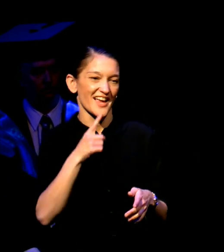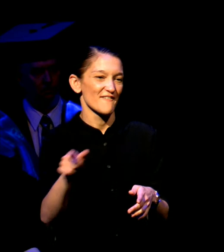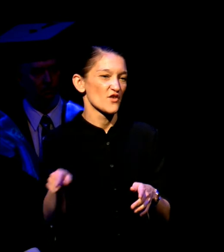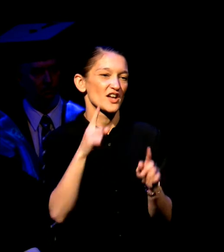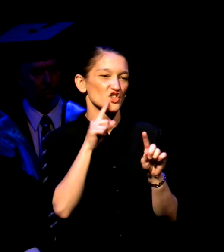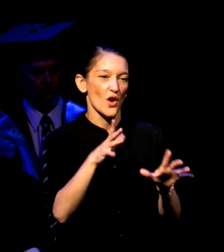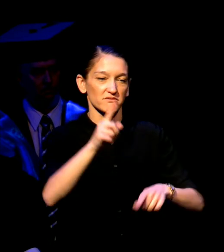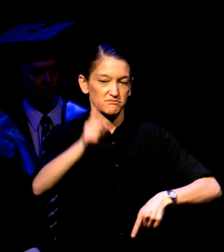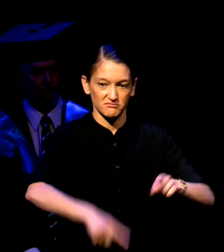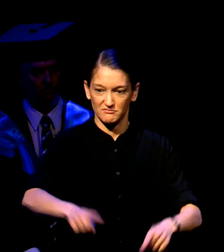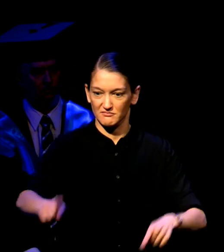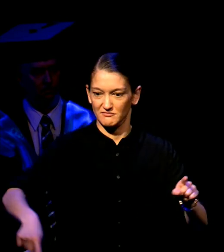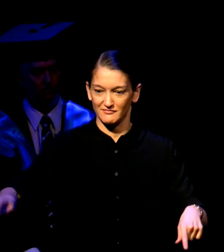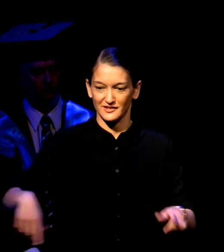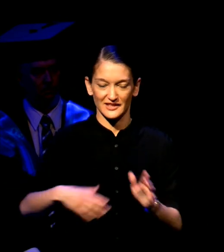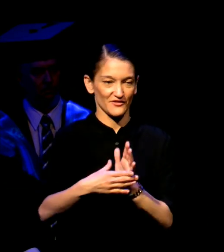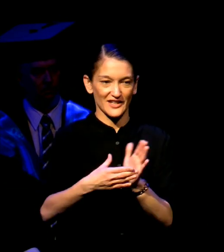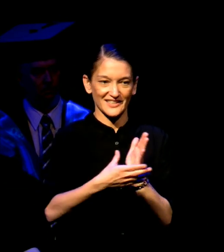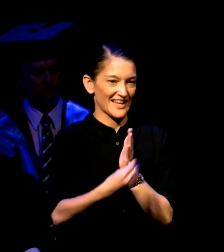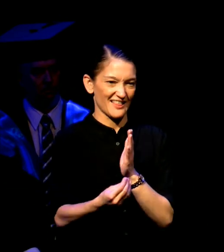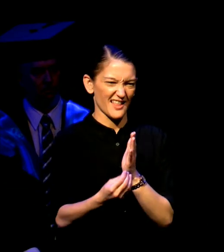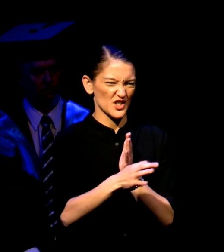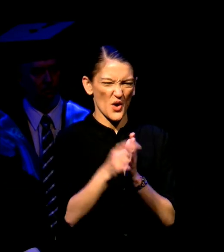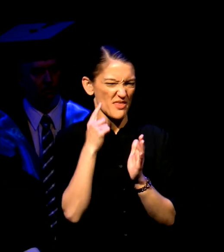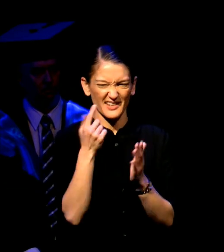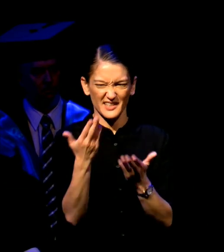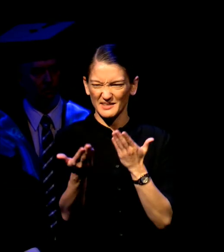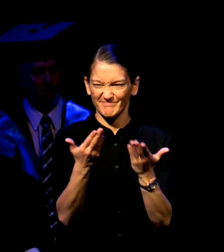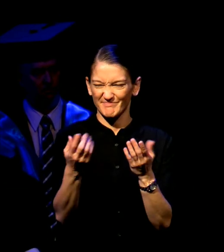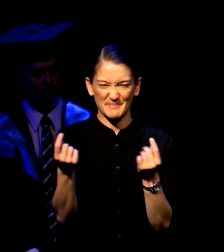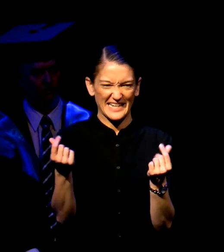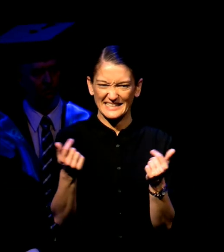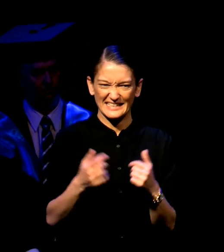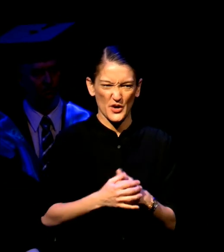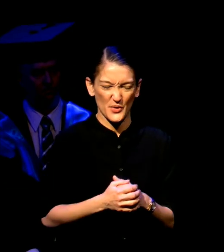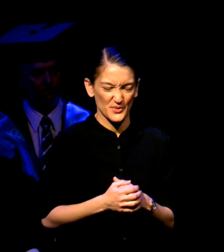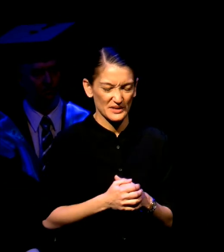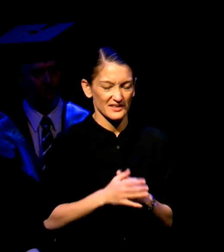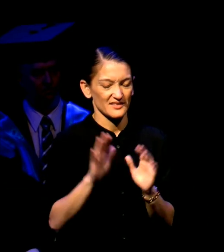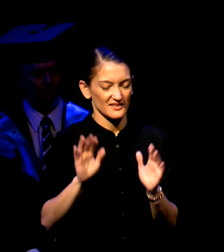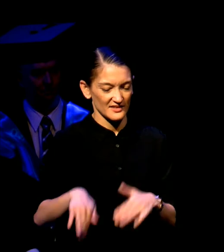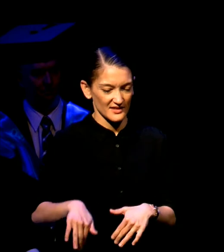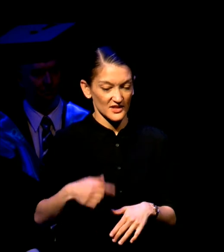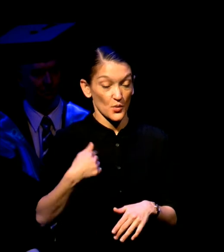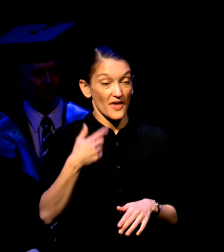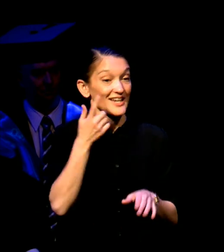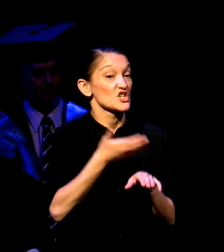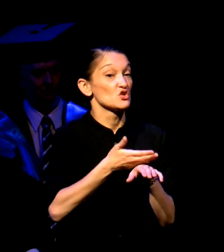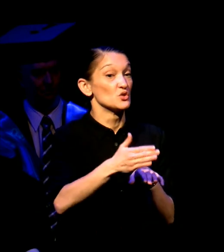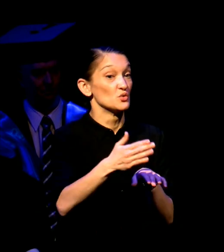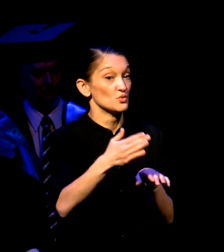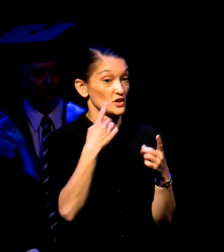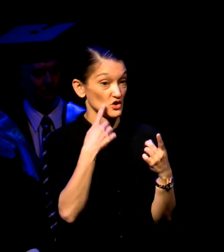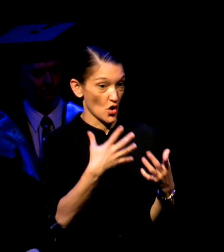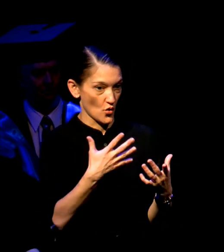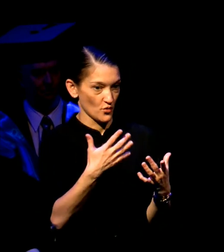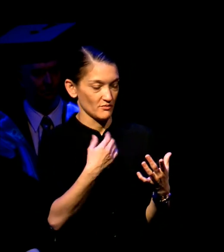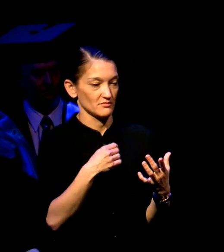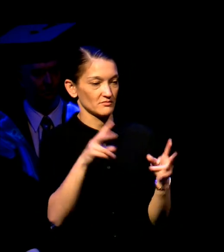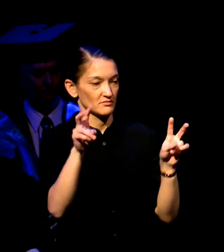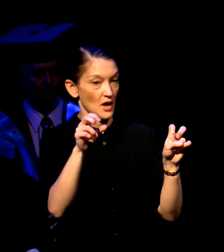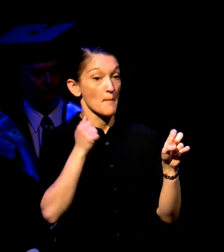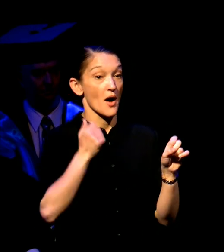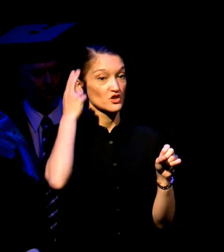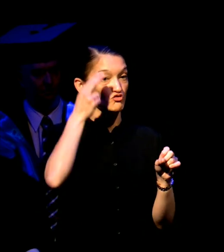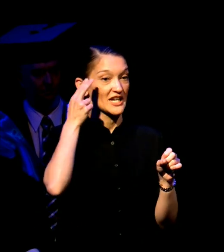Elsa costume singing Let It Go, doesn't feel like a fair comparison. So I came up with my dream variety chat show, and